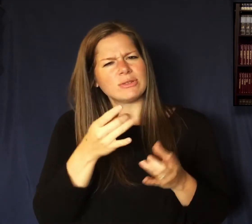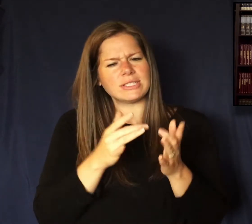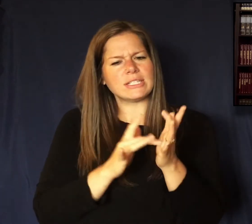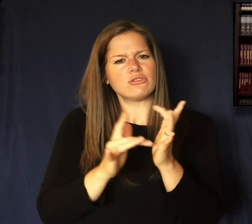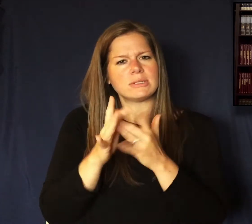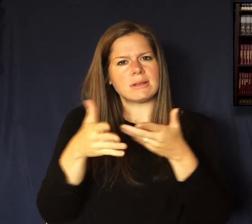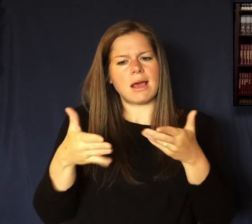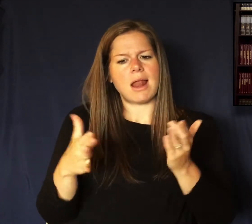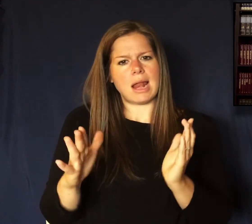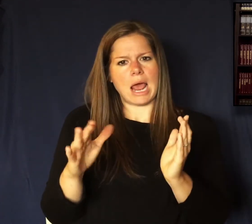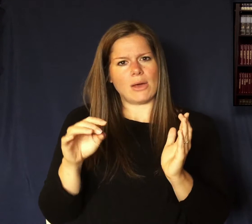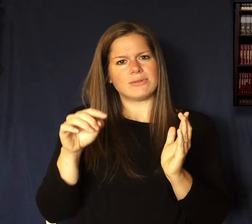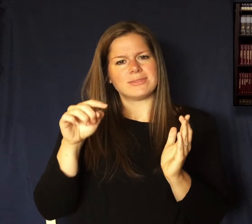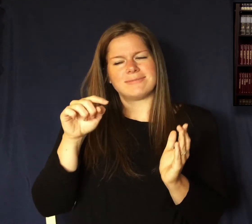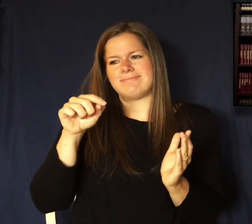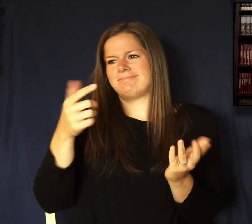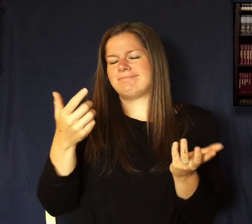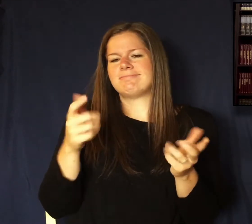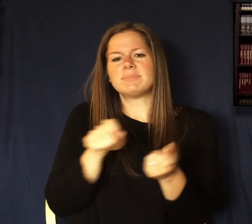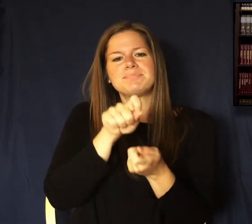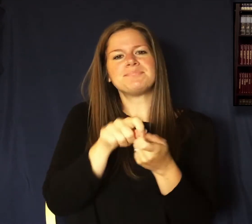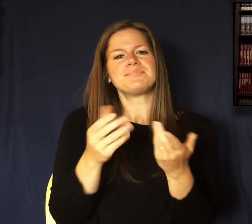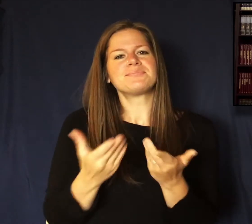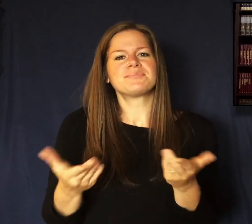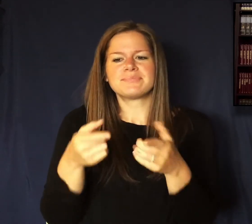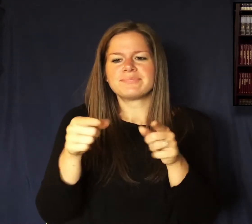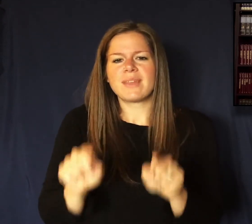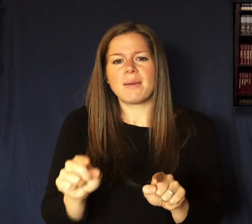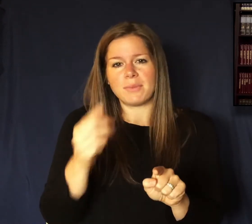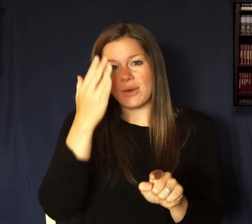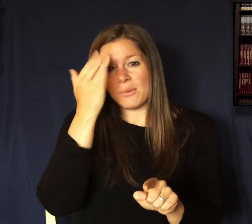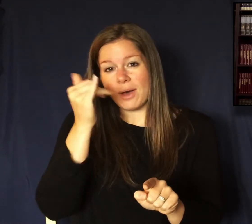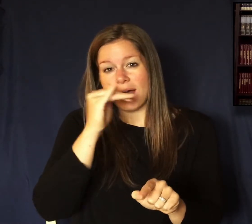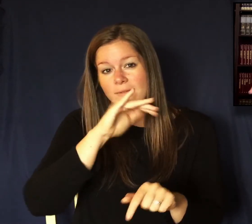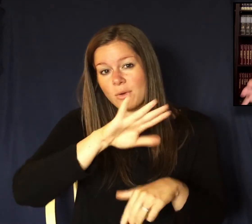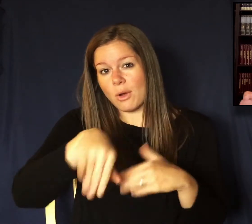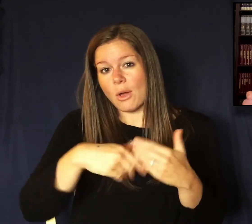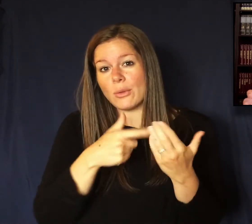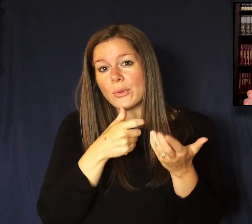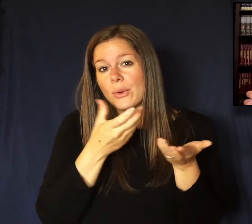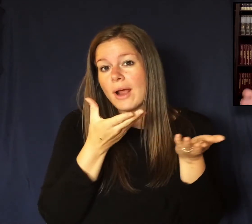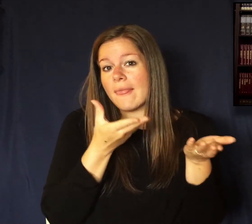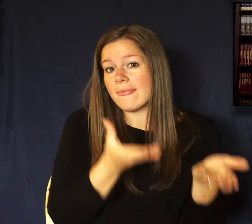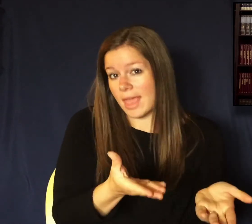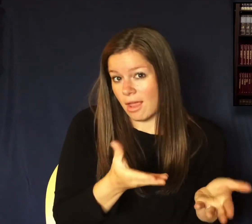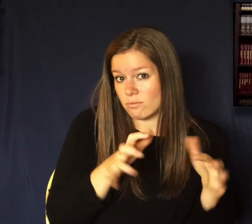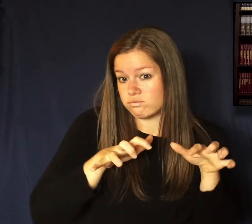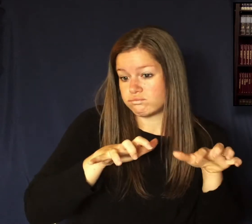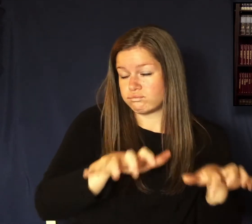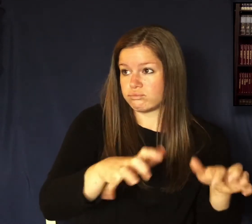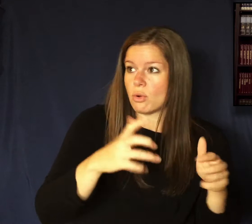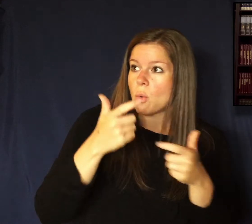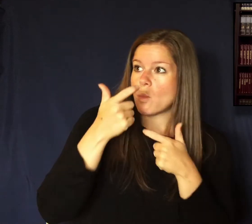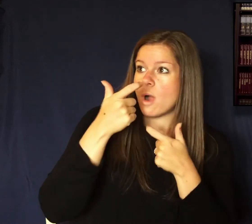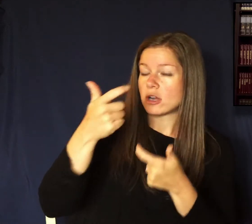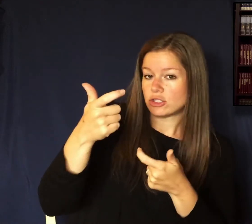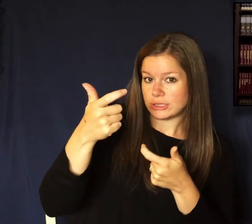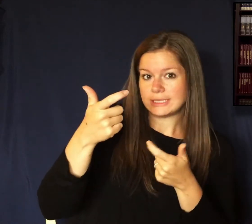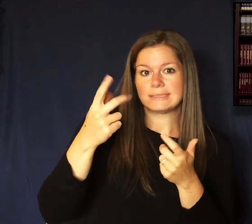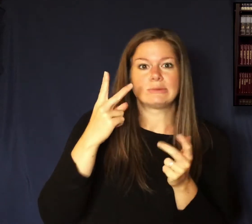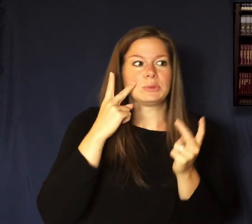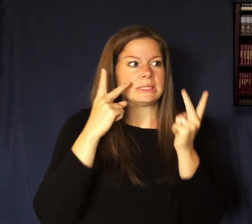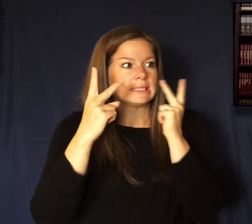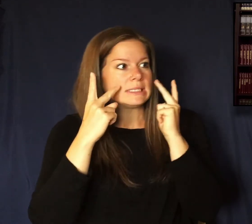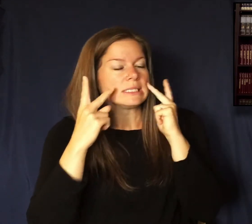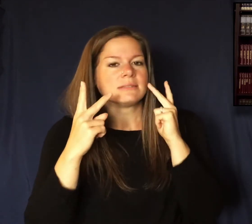see in John's gospel certain moments happening for those who are watching or now reading, like the